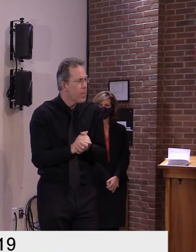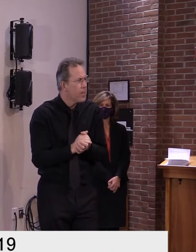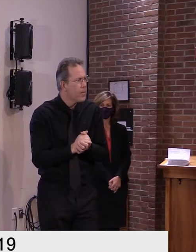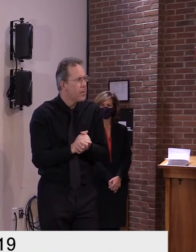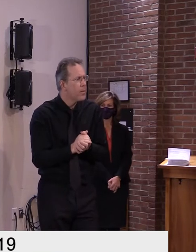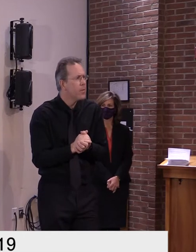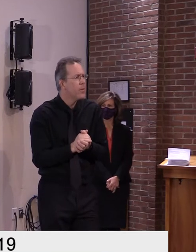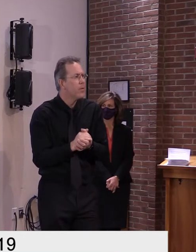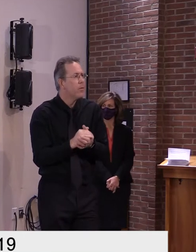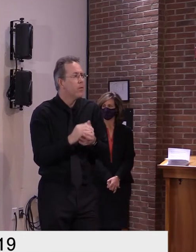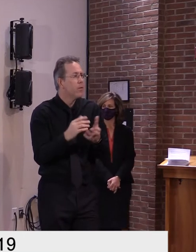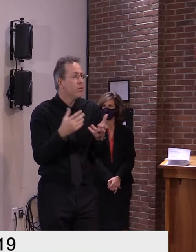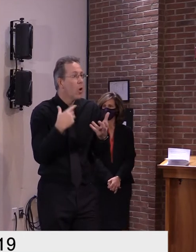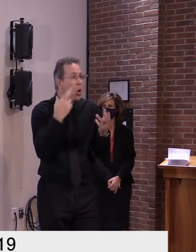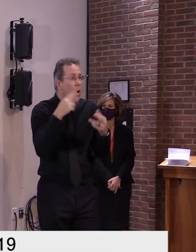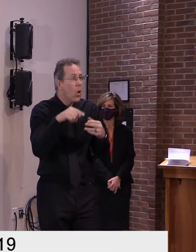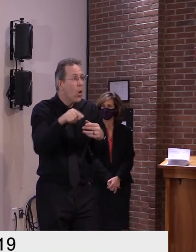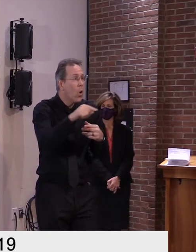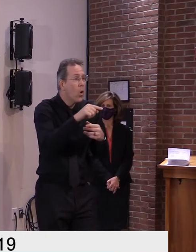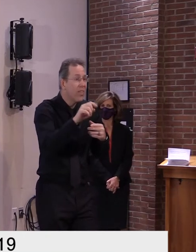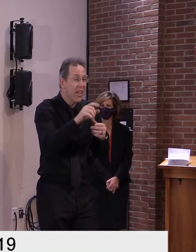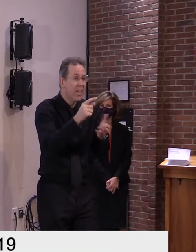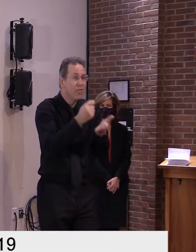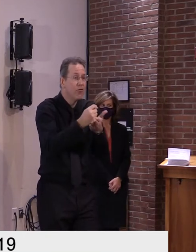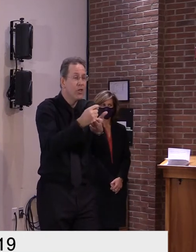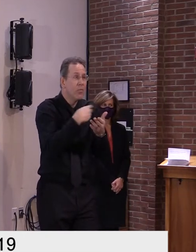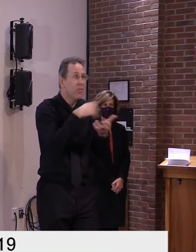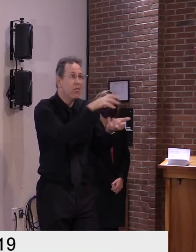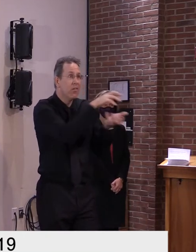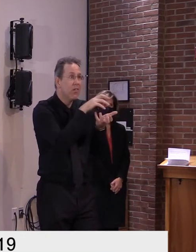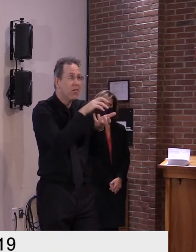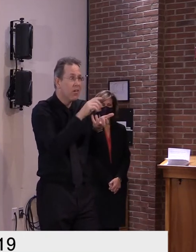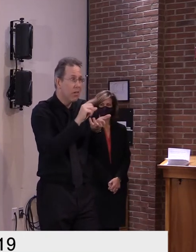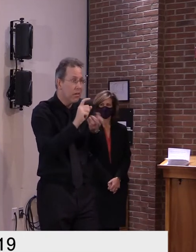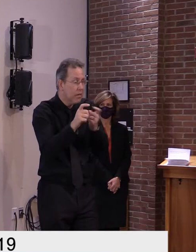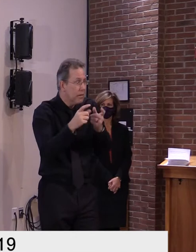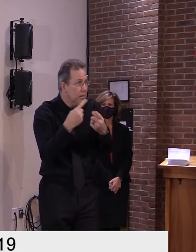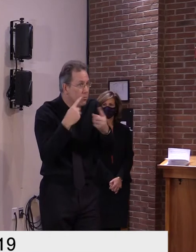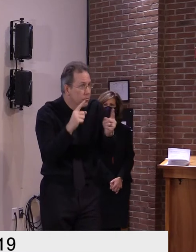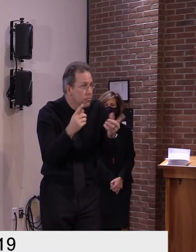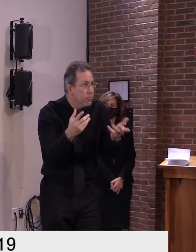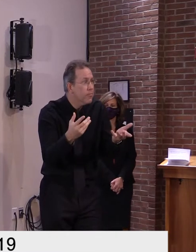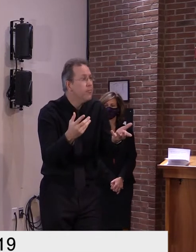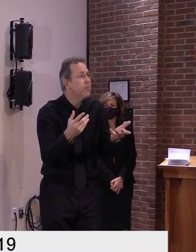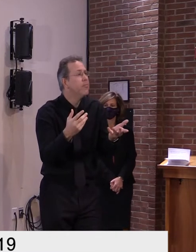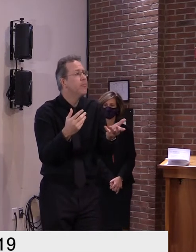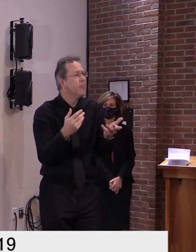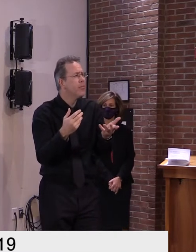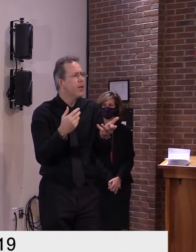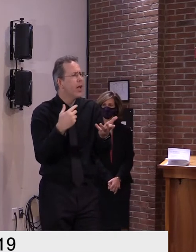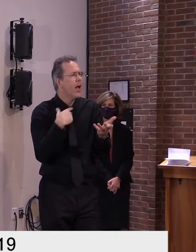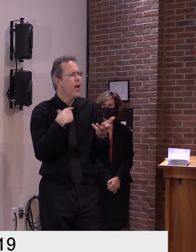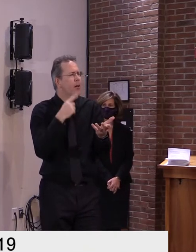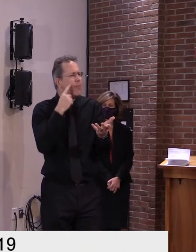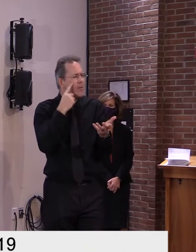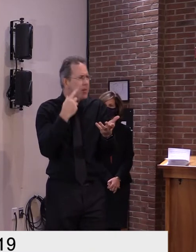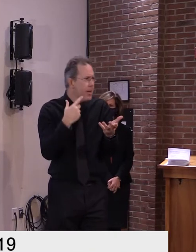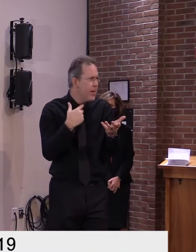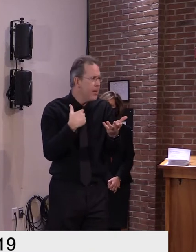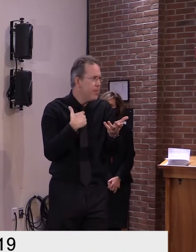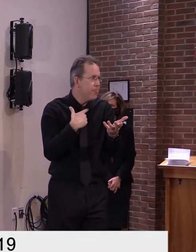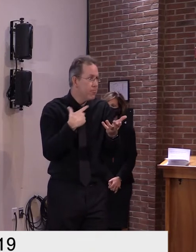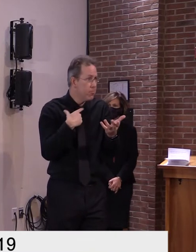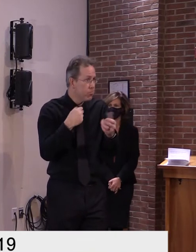these treatments. I don't believe they have significant side effects. Their goal is to take people who